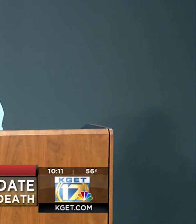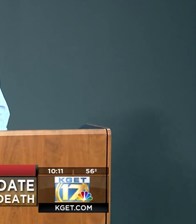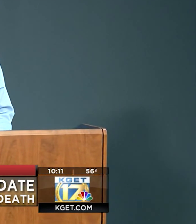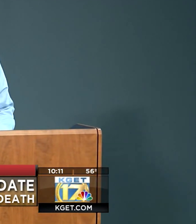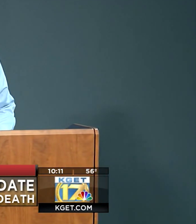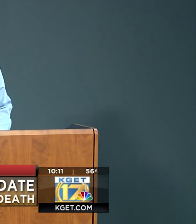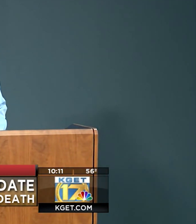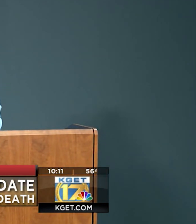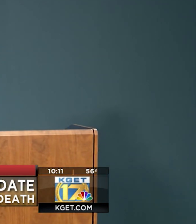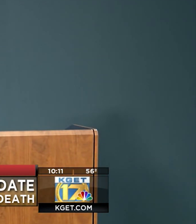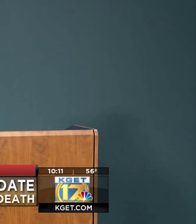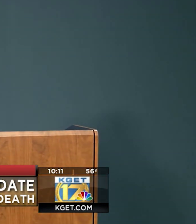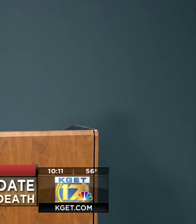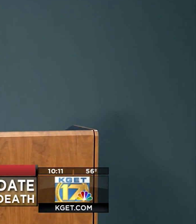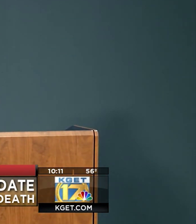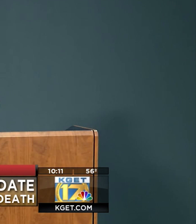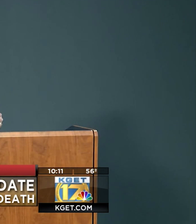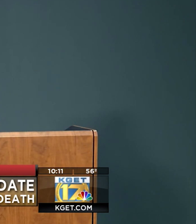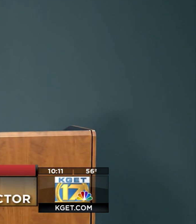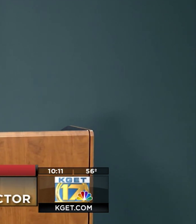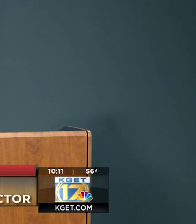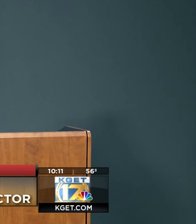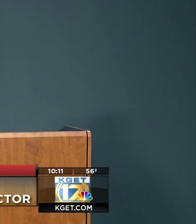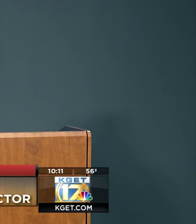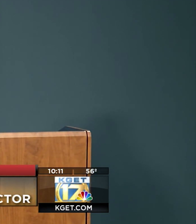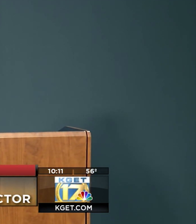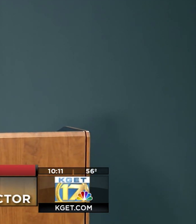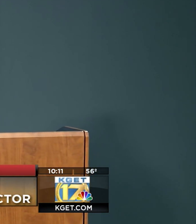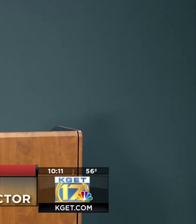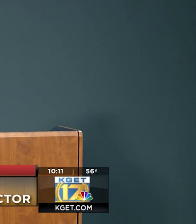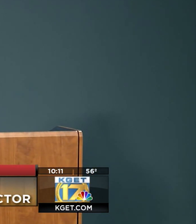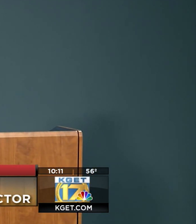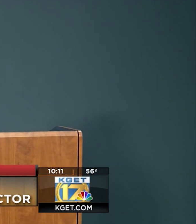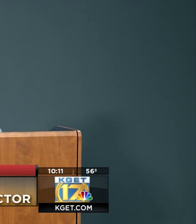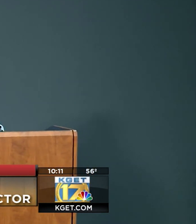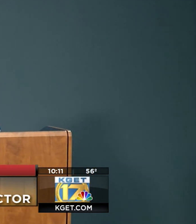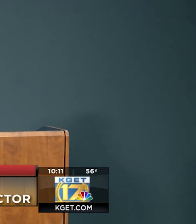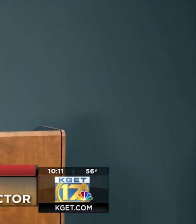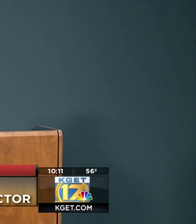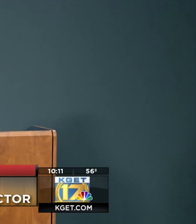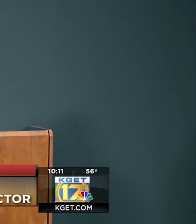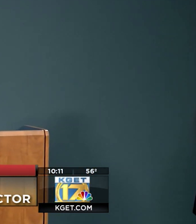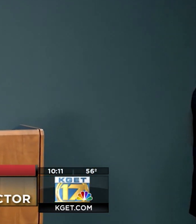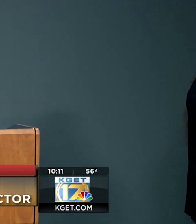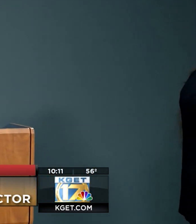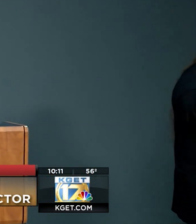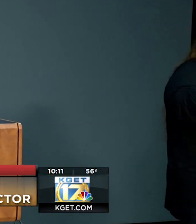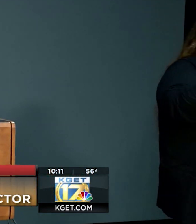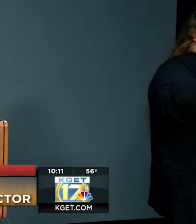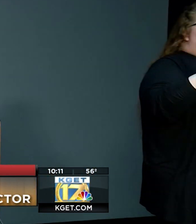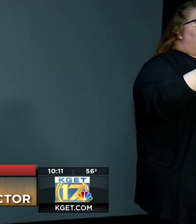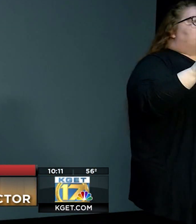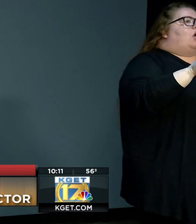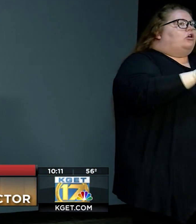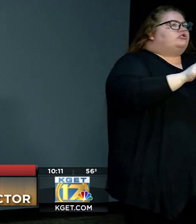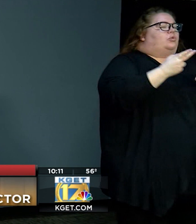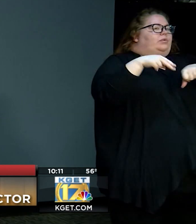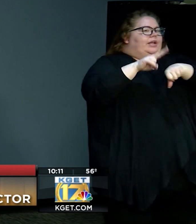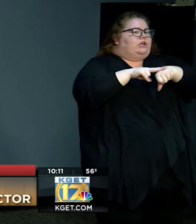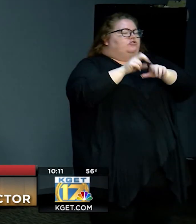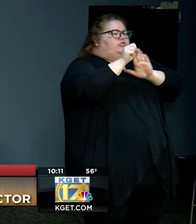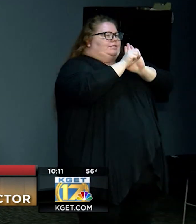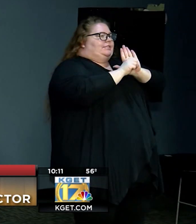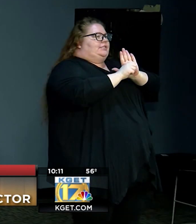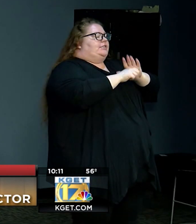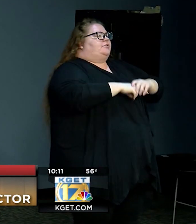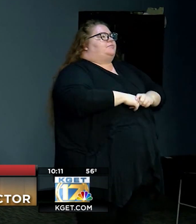Okay, I want to talk briefly about some of the current statistics in Kern County and in the nation and the state.